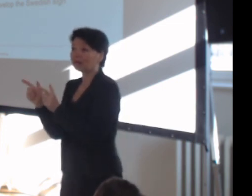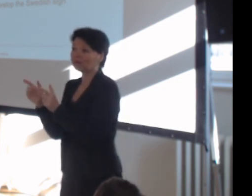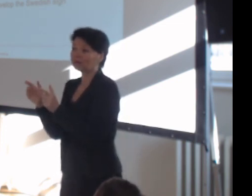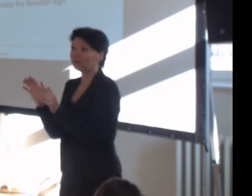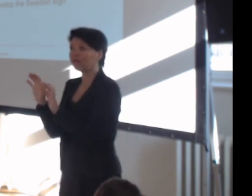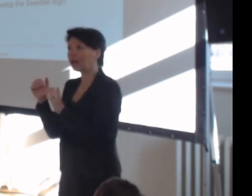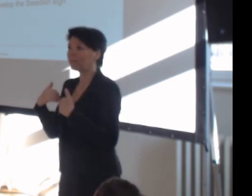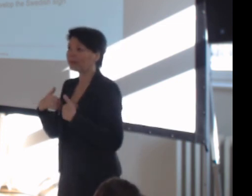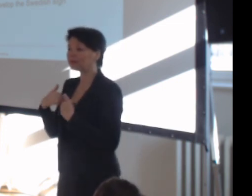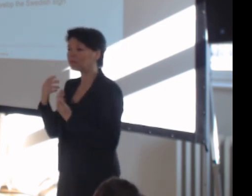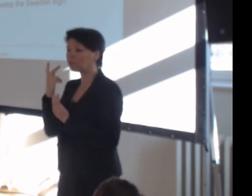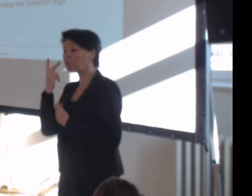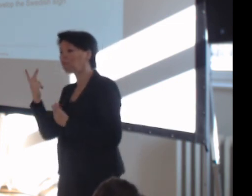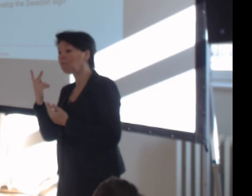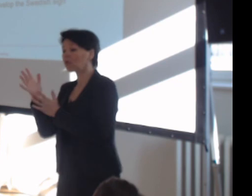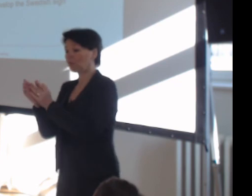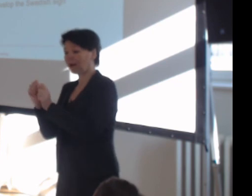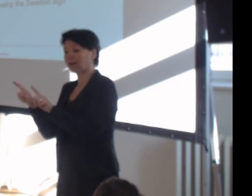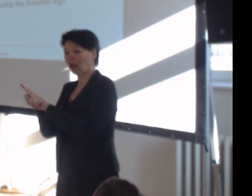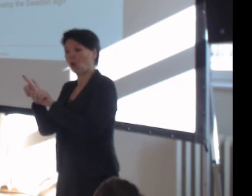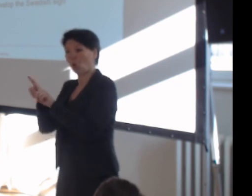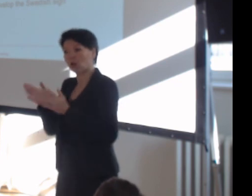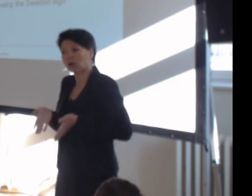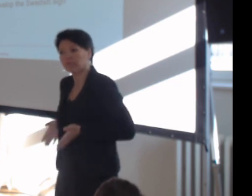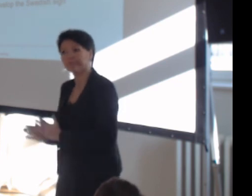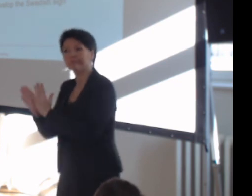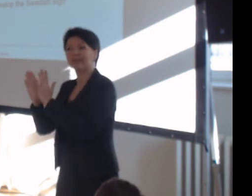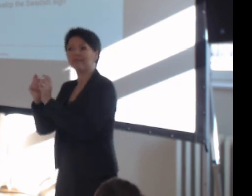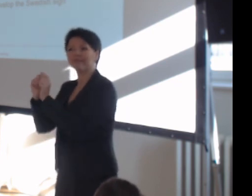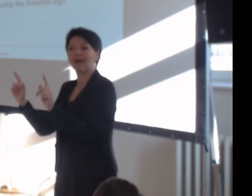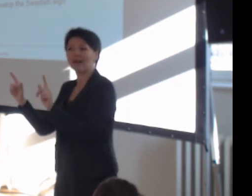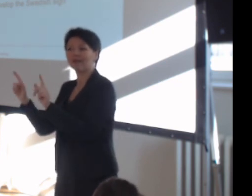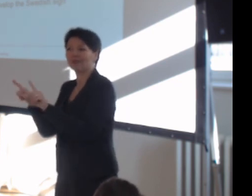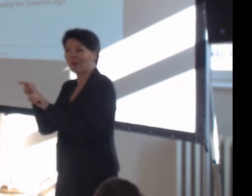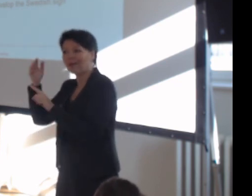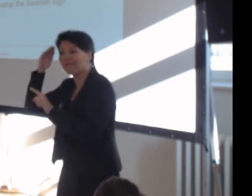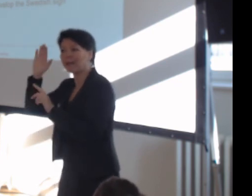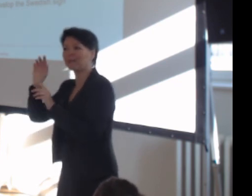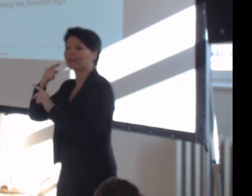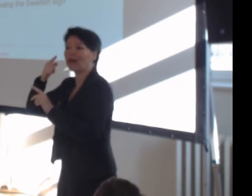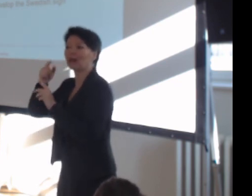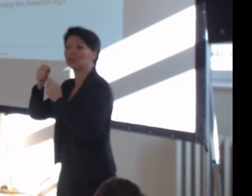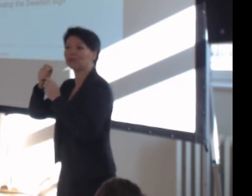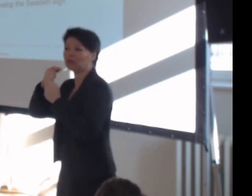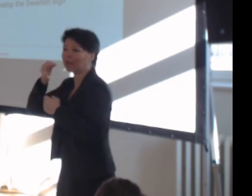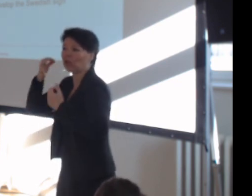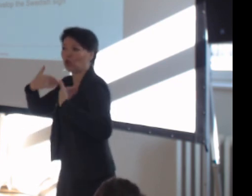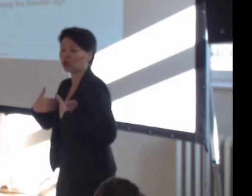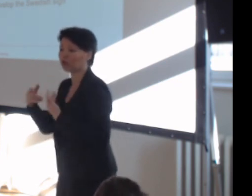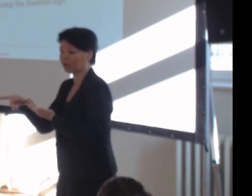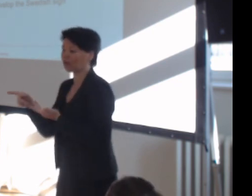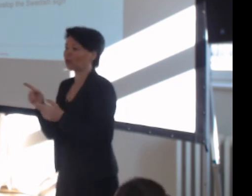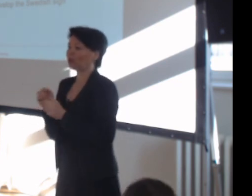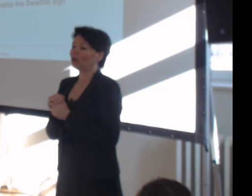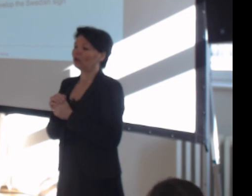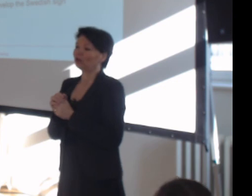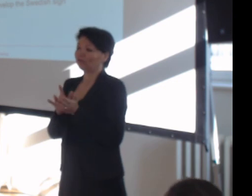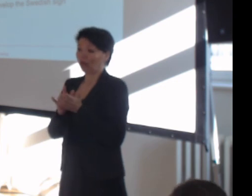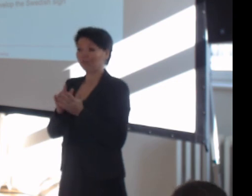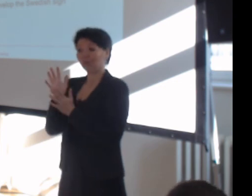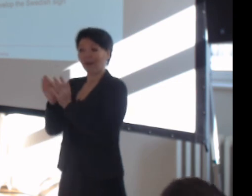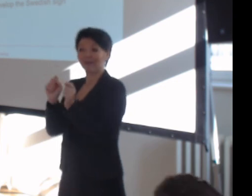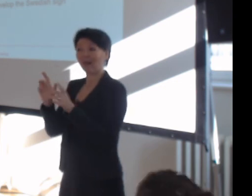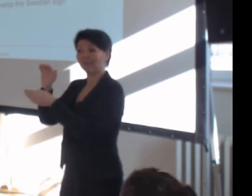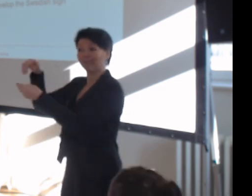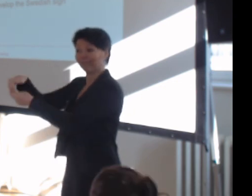lots of people see sign language as a native language. And we also have a language law saying that if you belong to one